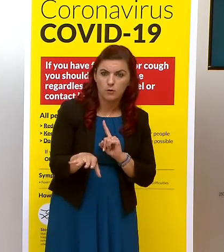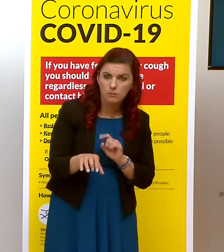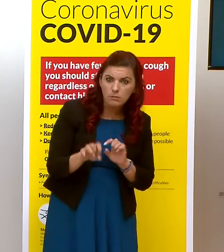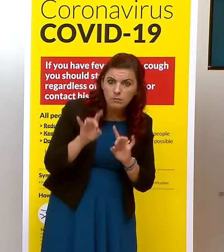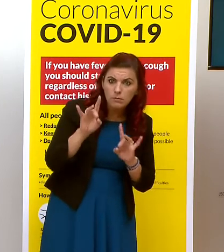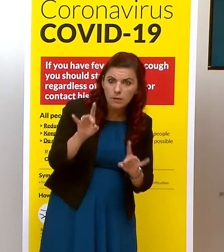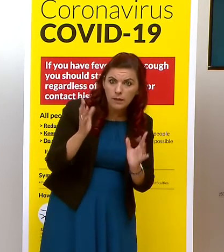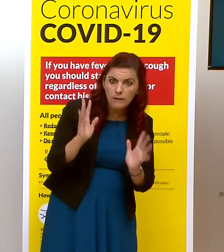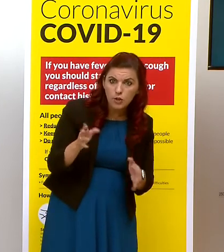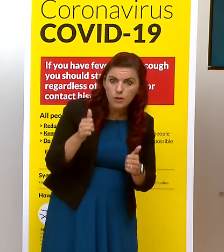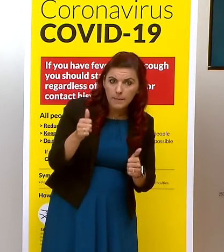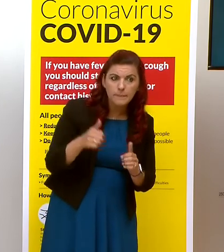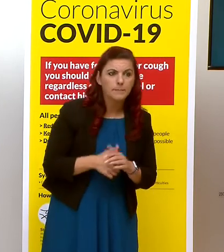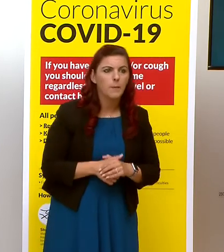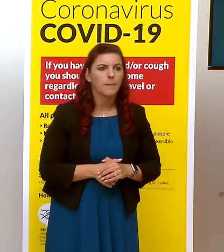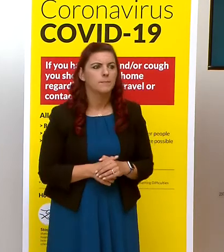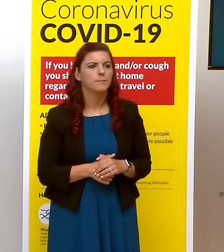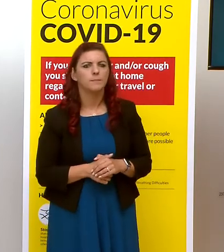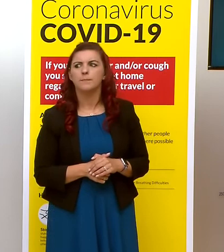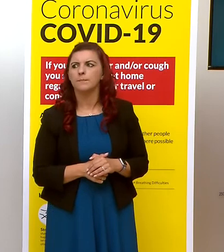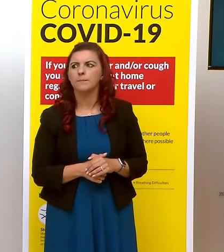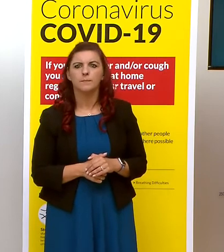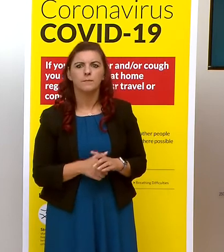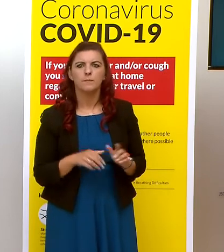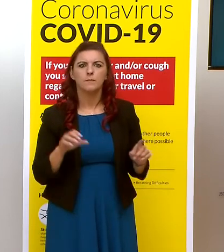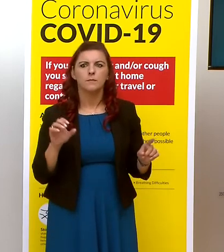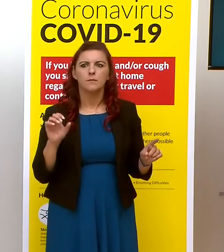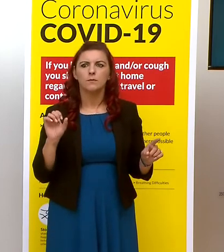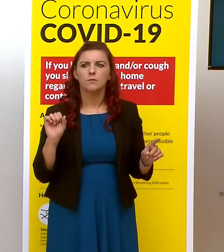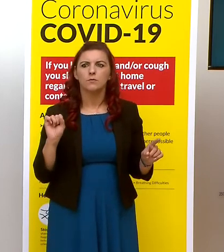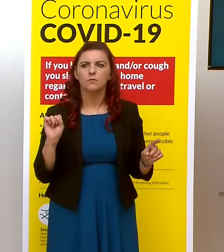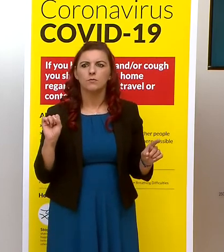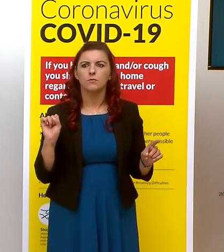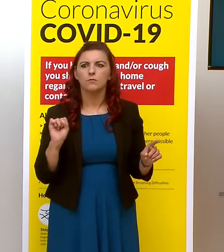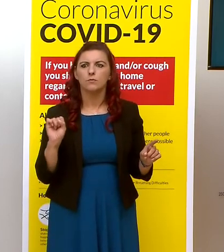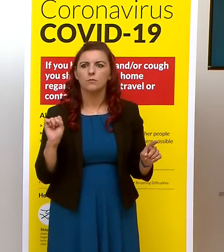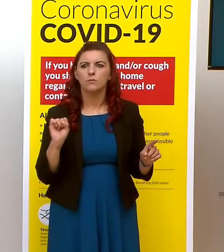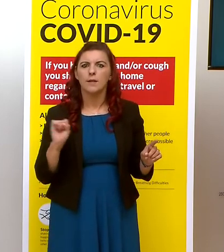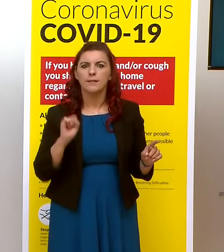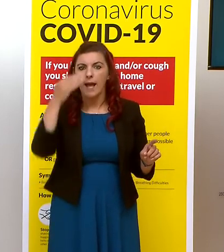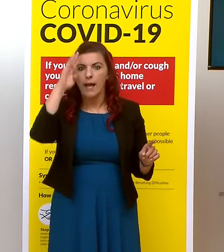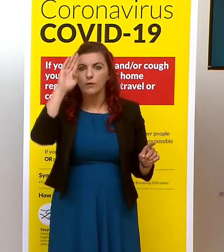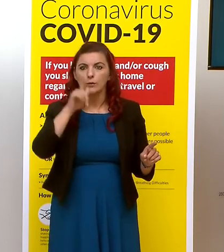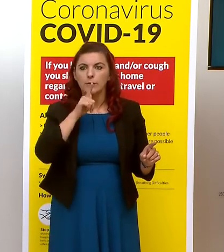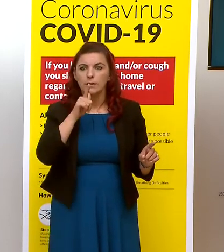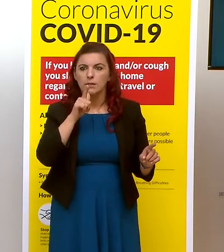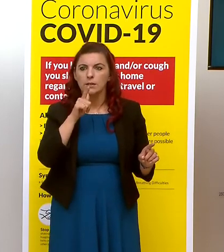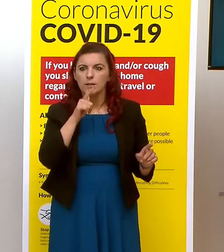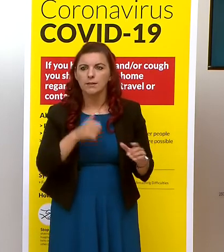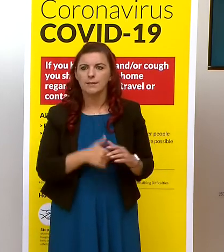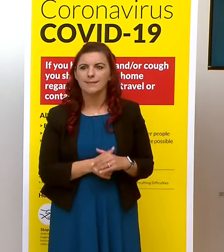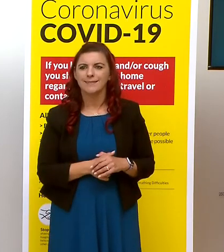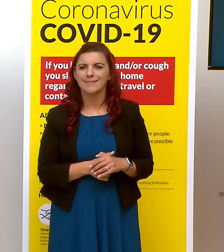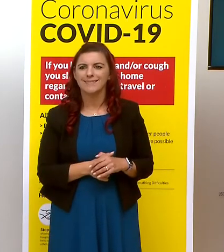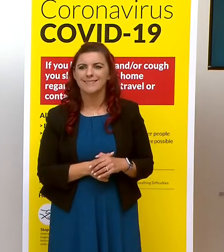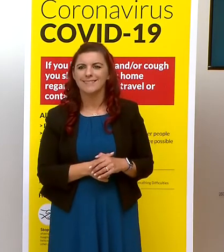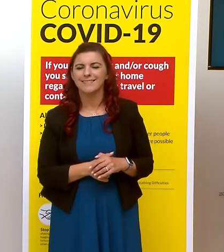that you? Yep. Sinead, in Kester son Reading na Gaeltachta no TG Carr.